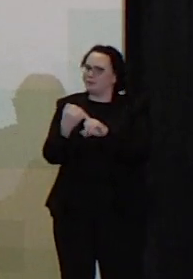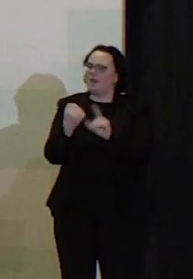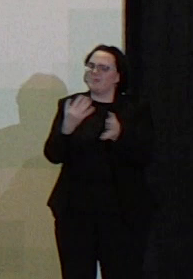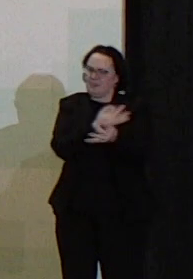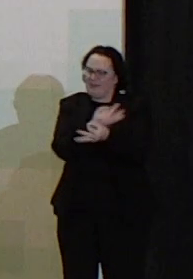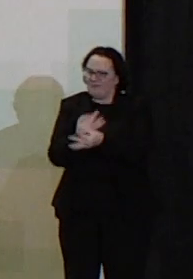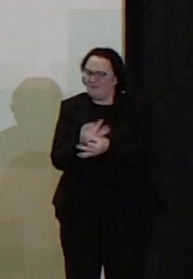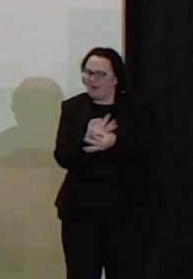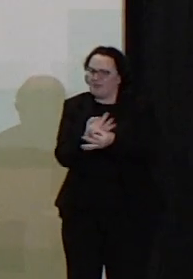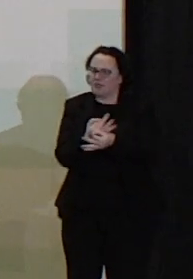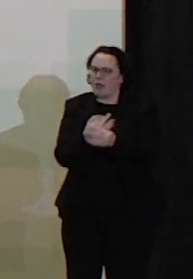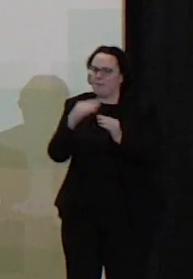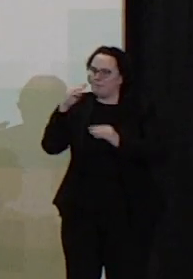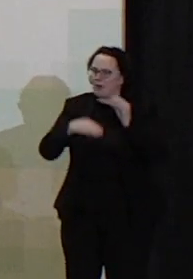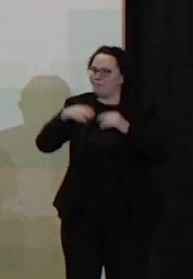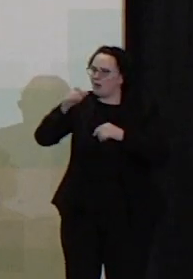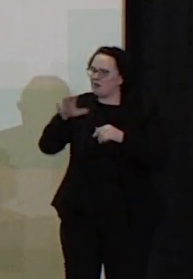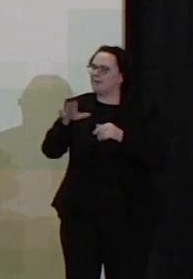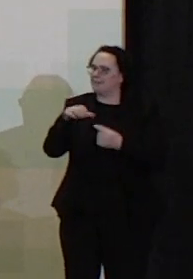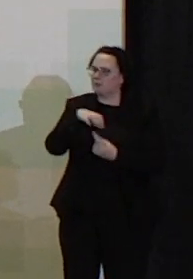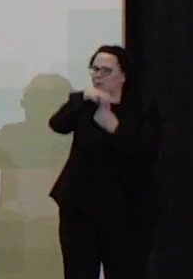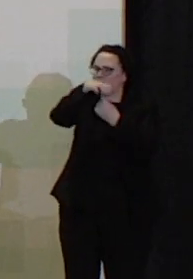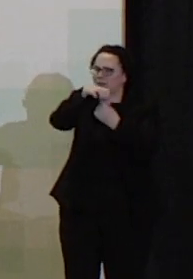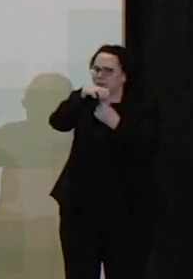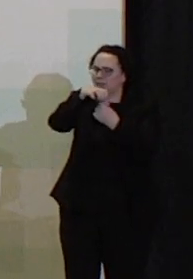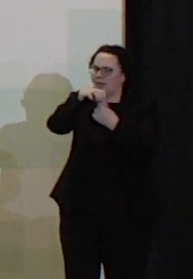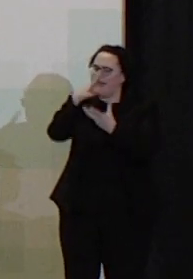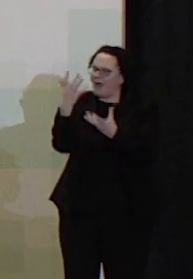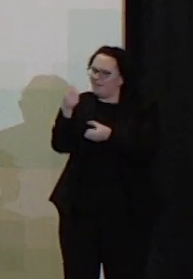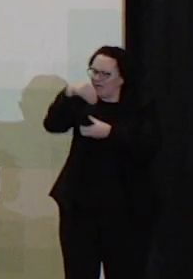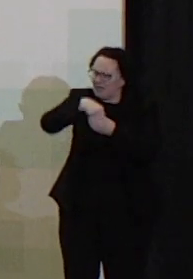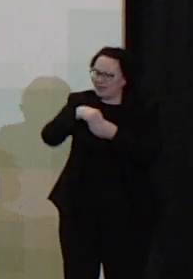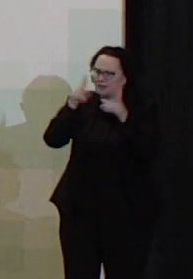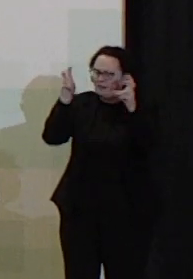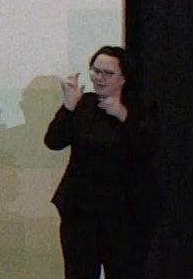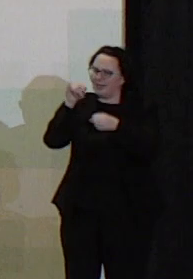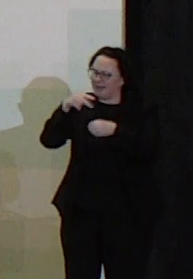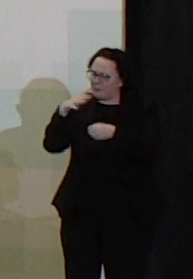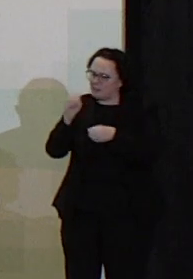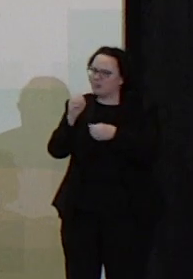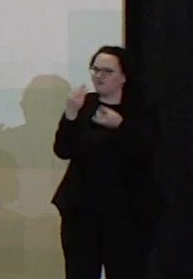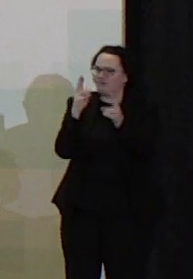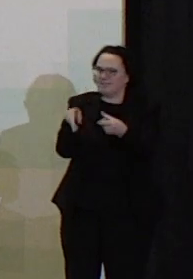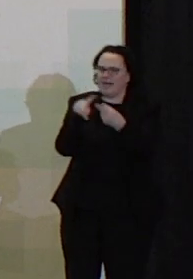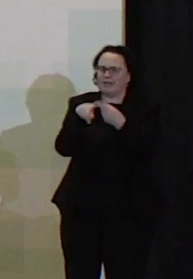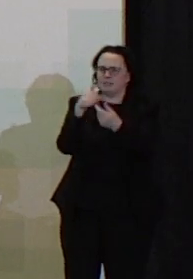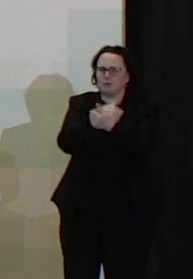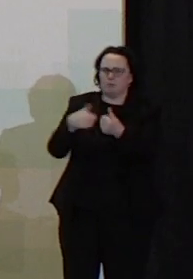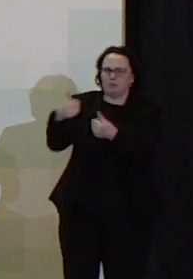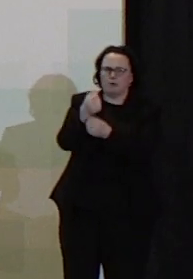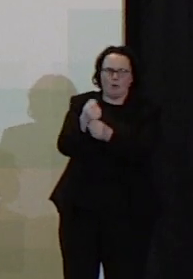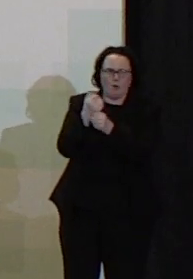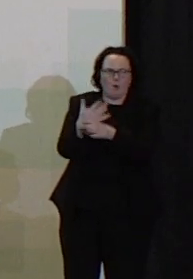being a moral institution possessing inalienable rights, antecedent and superior to all positive